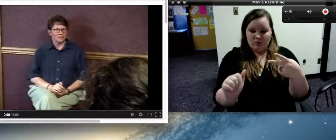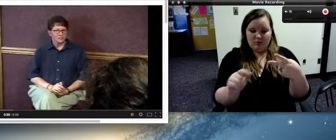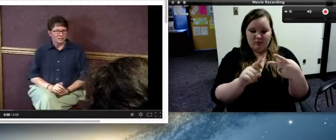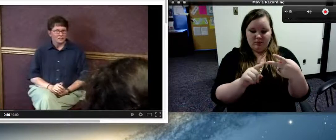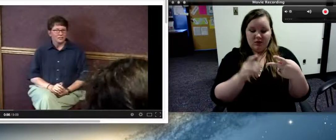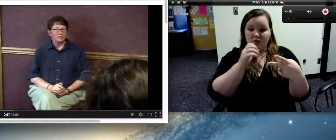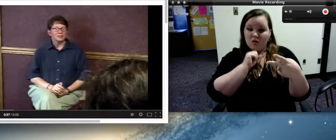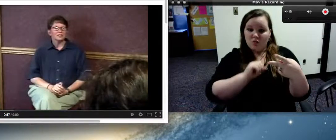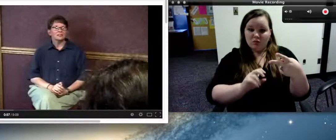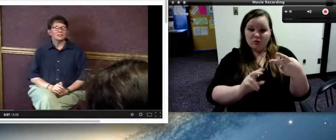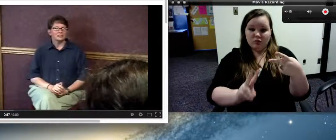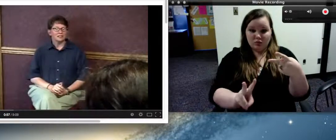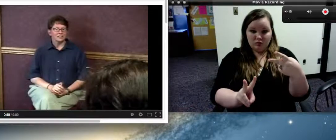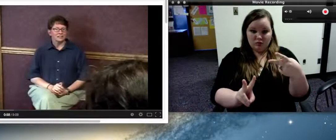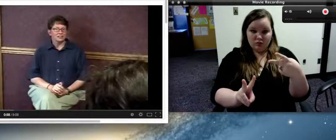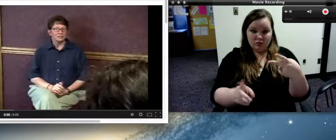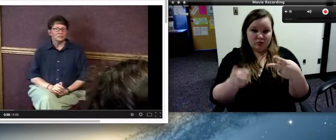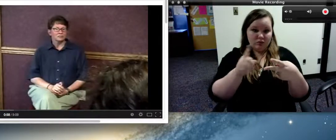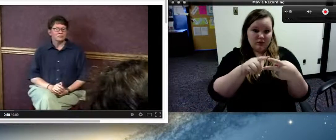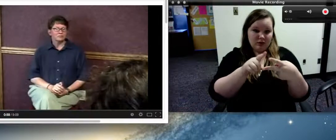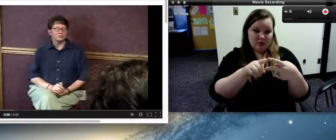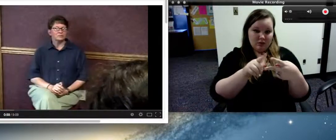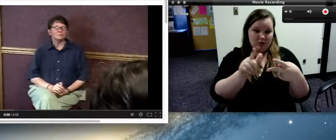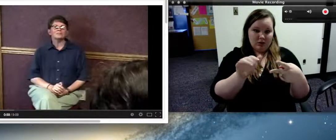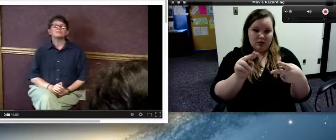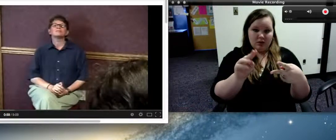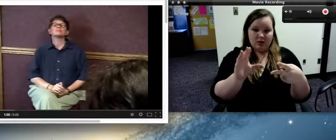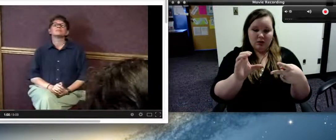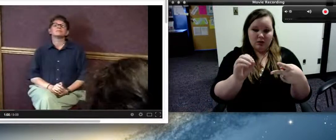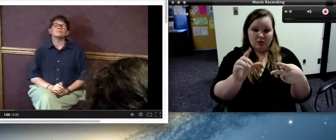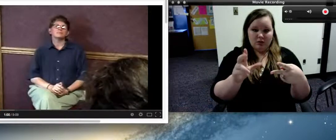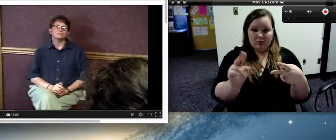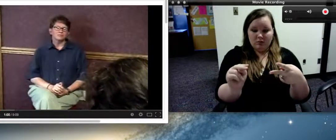The second cat is Lincoln. He's 4.